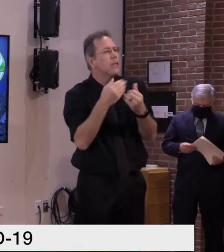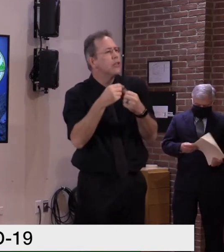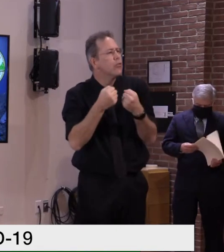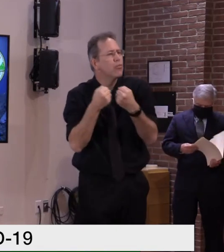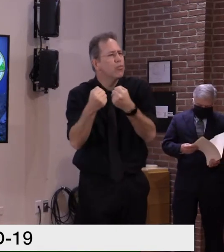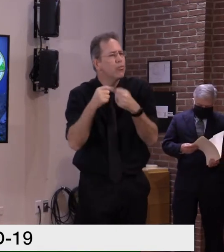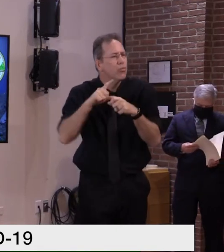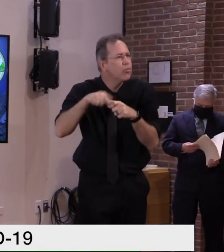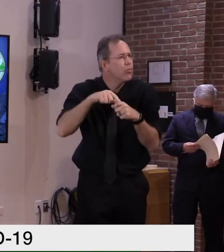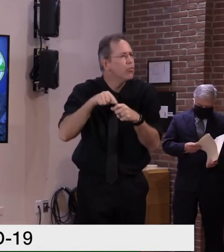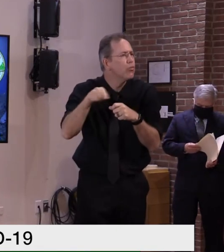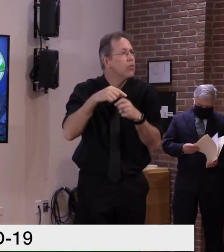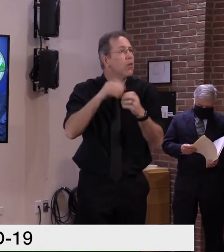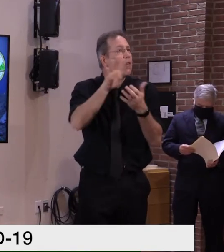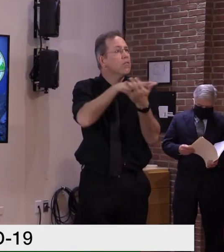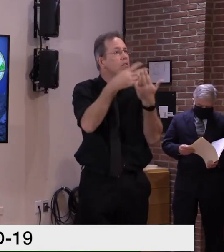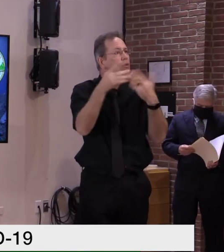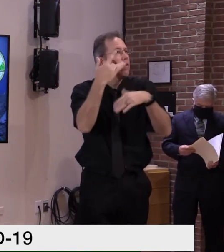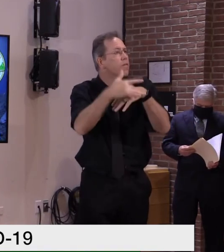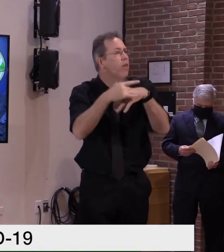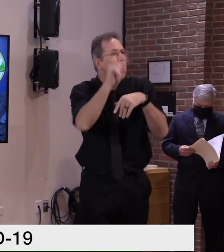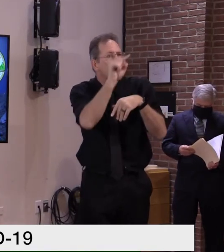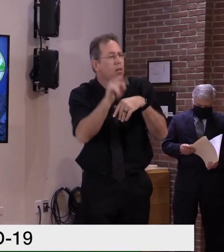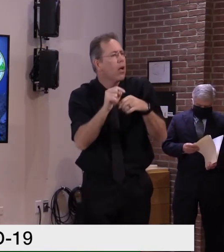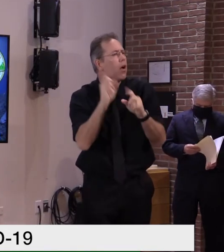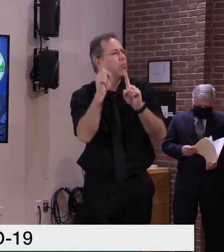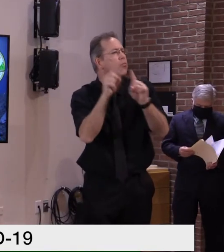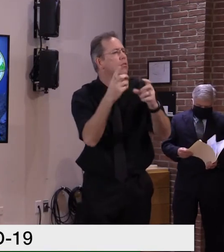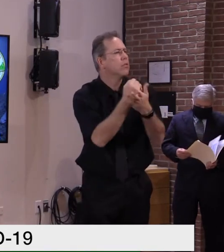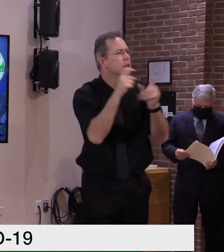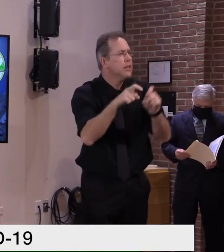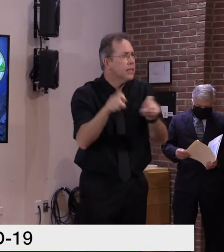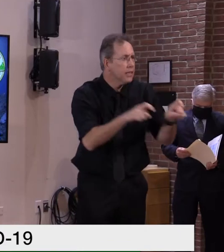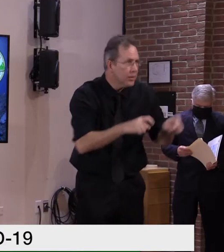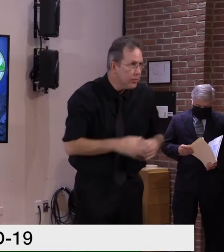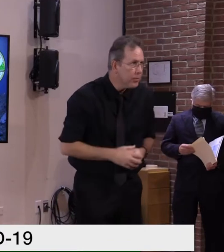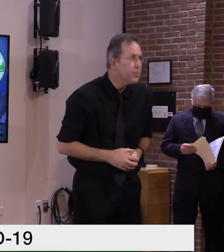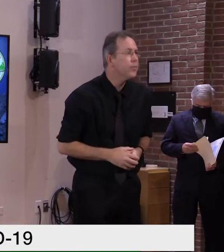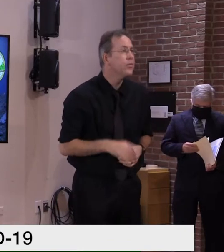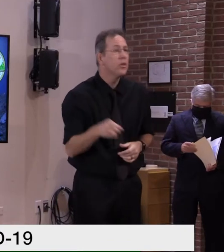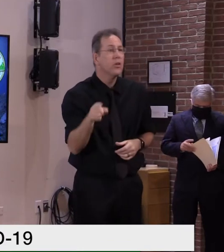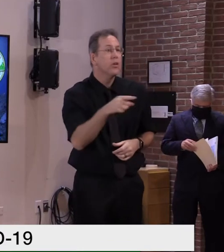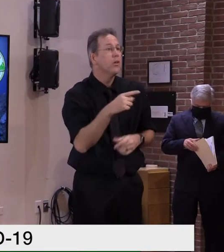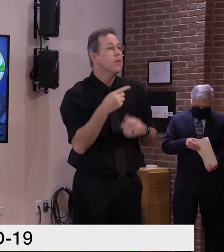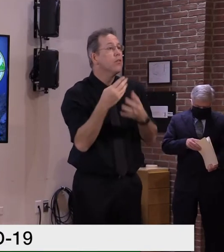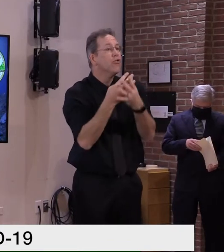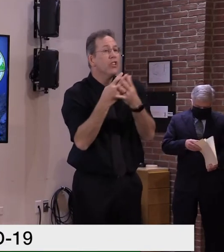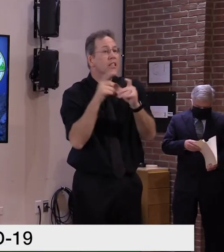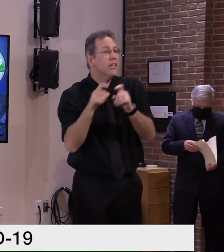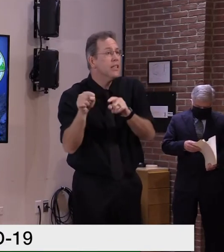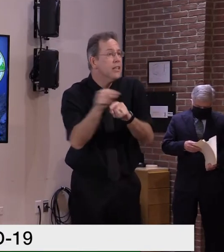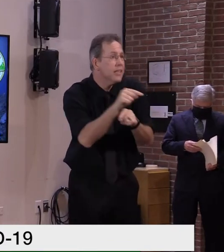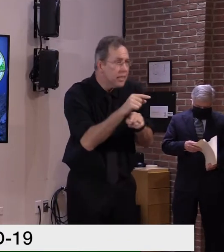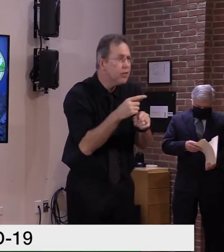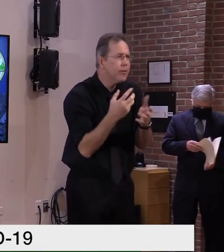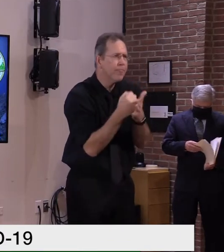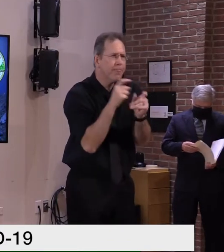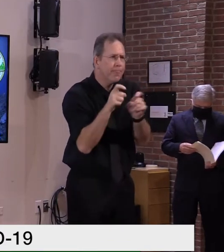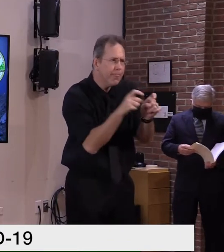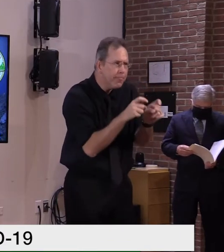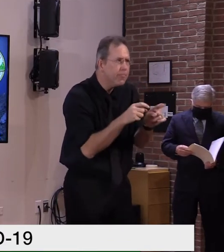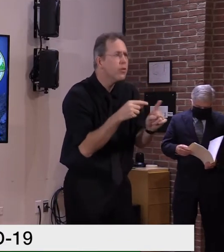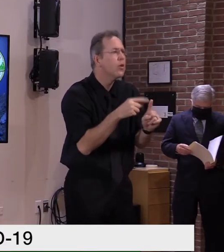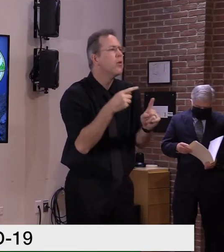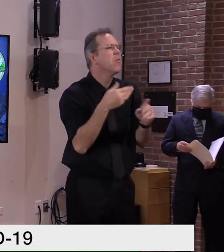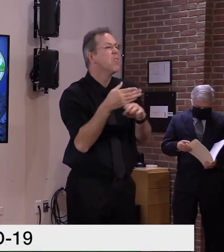This is on top of our expanded surveillance, where we tested over 9,000 teachers and school staff last